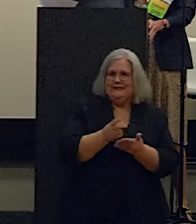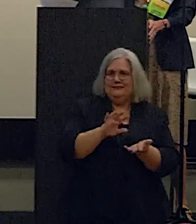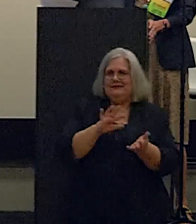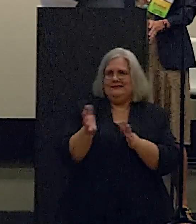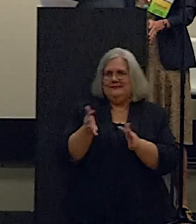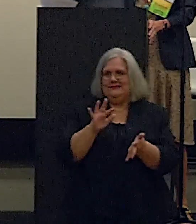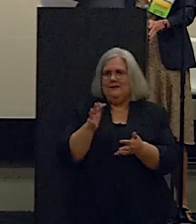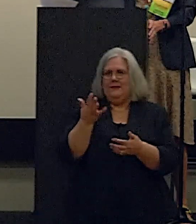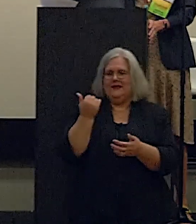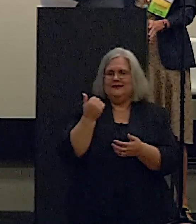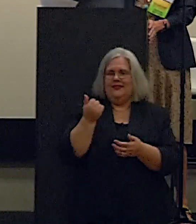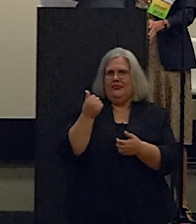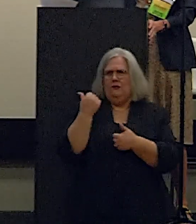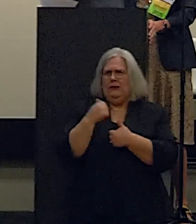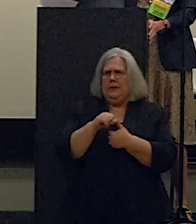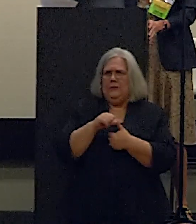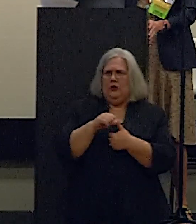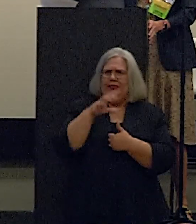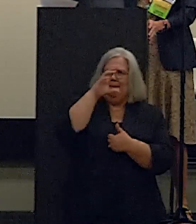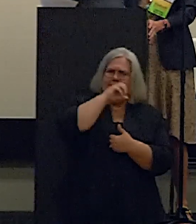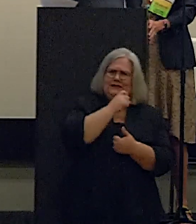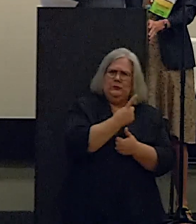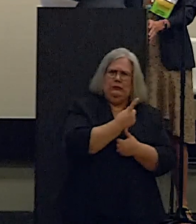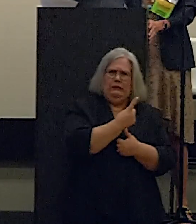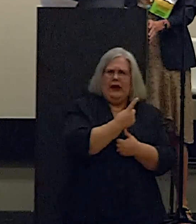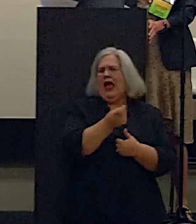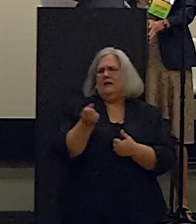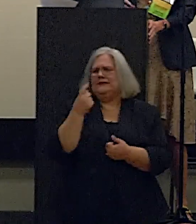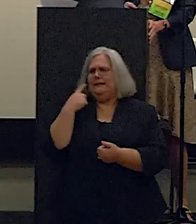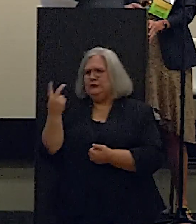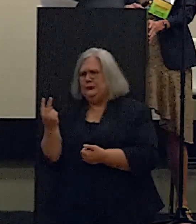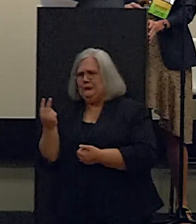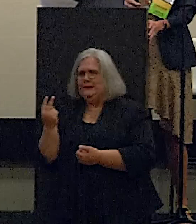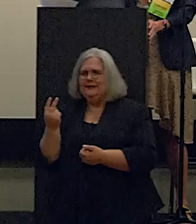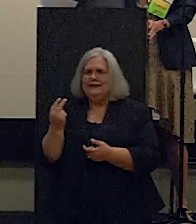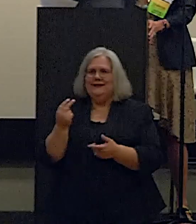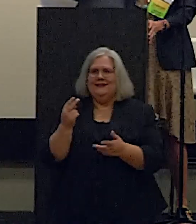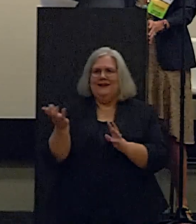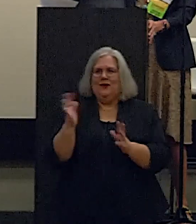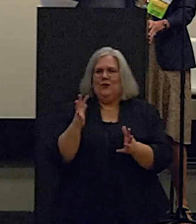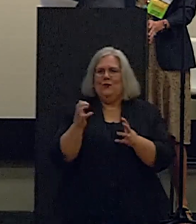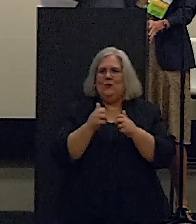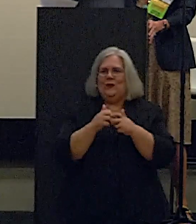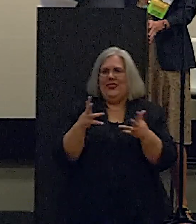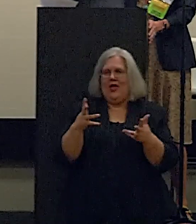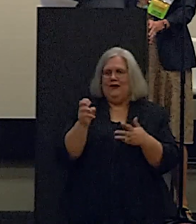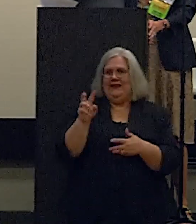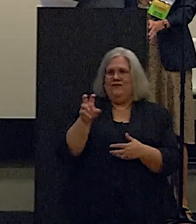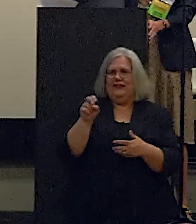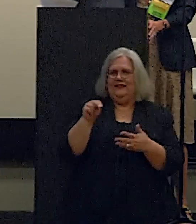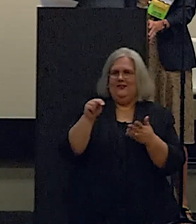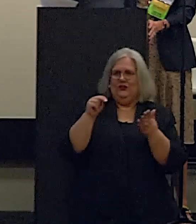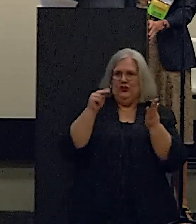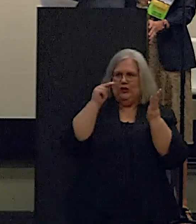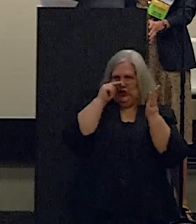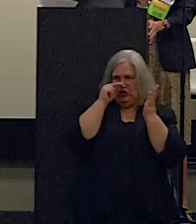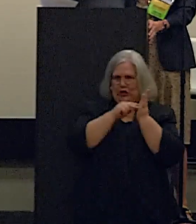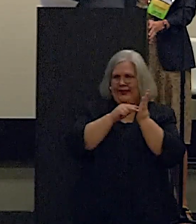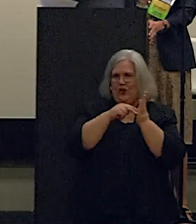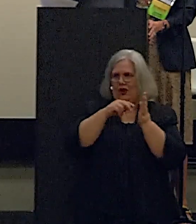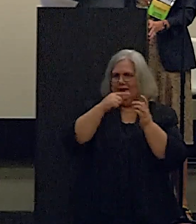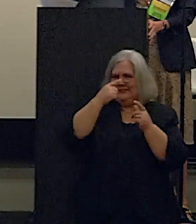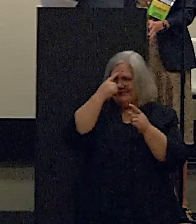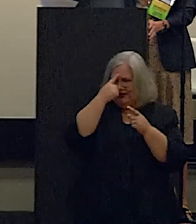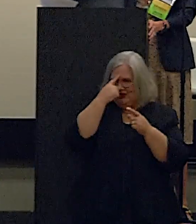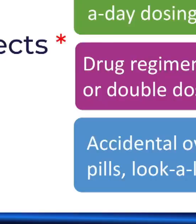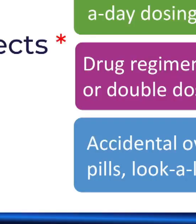because, they remember they missed a dose. I'll take 2 without even looking at it, considering it,